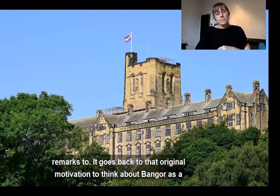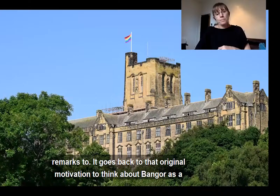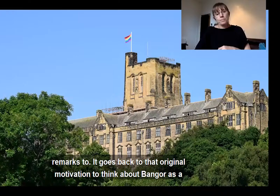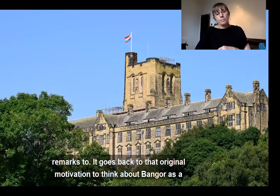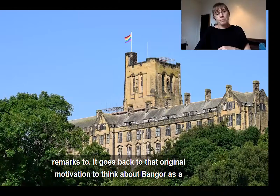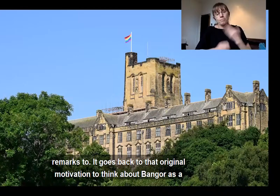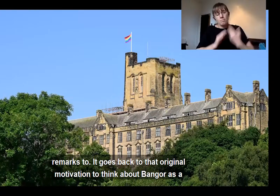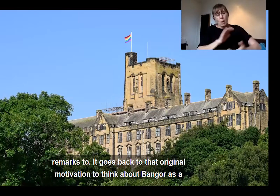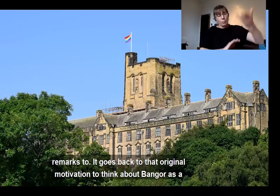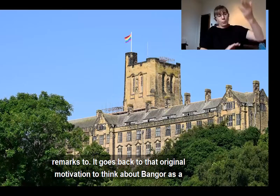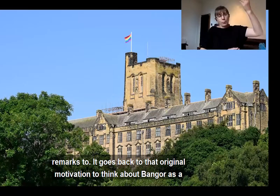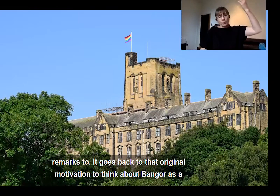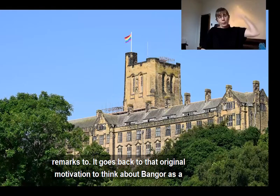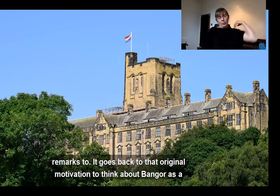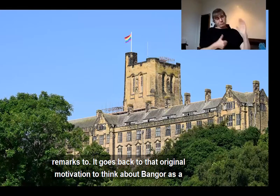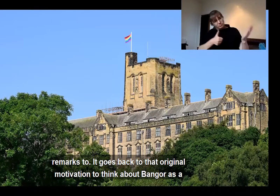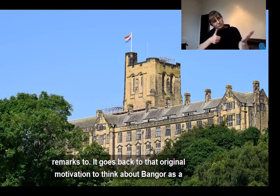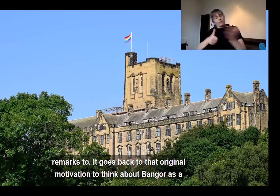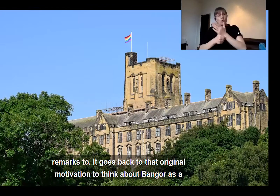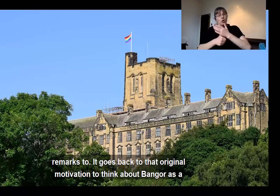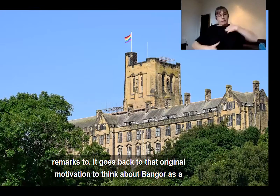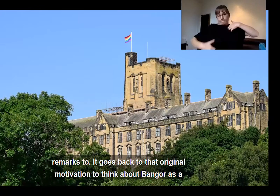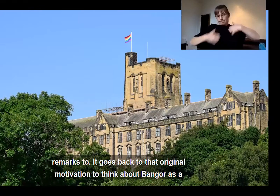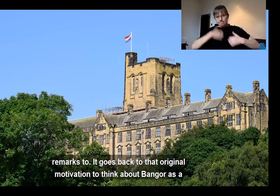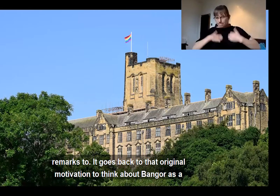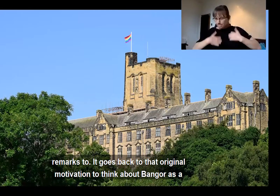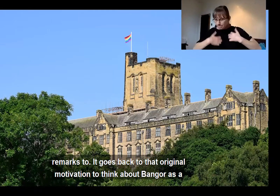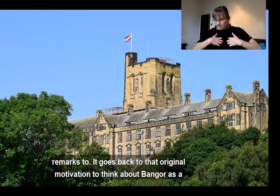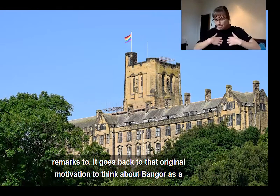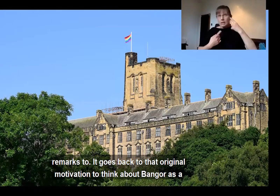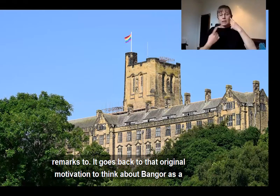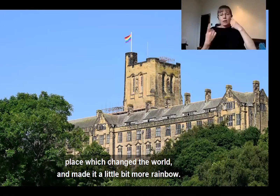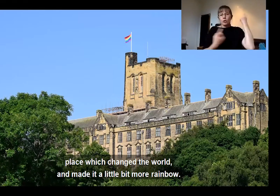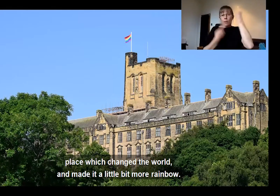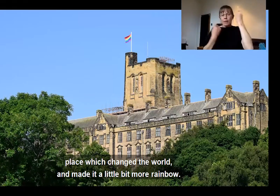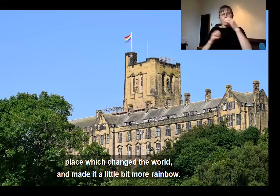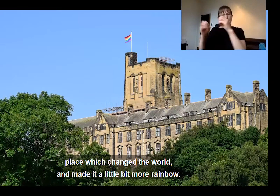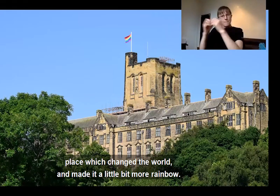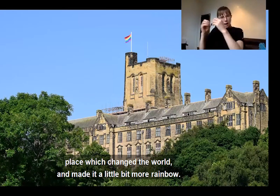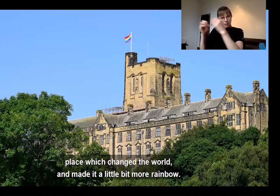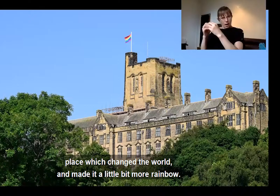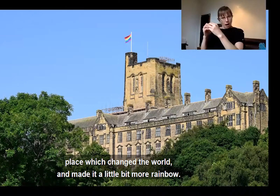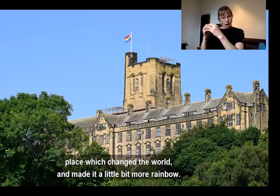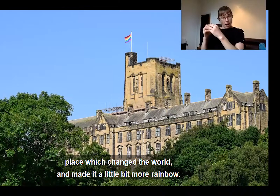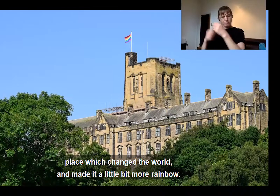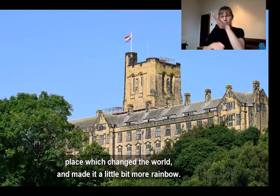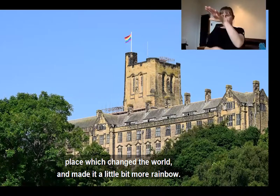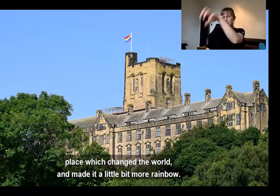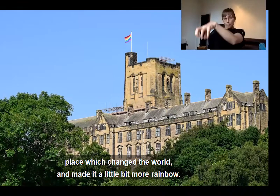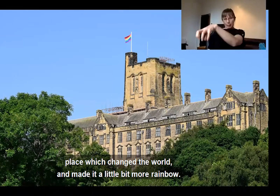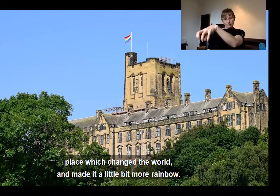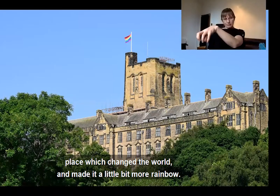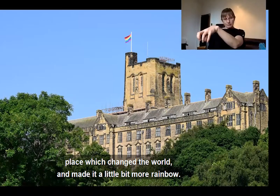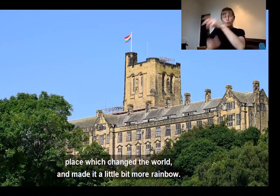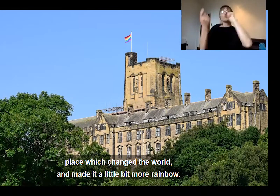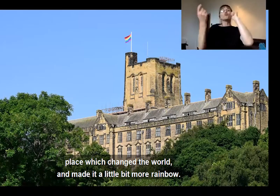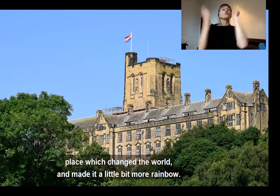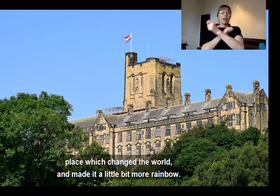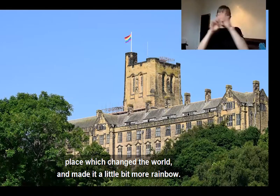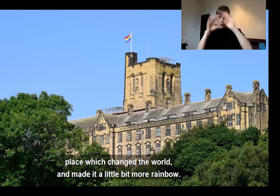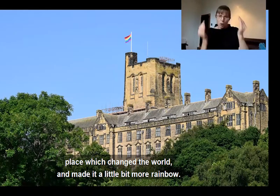It goes back to that original motivation, to think about Bangor as a place which changed the